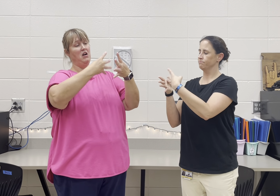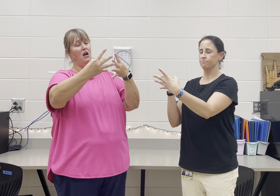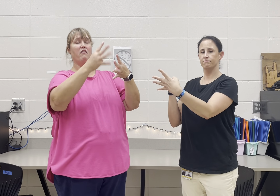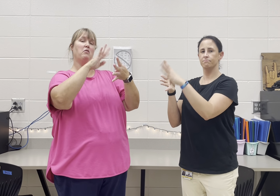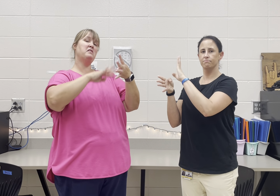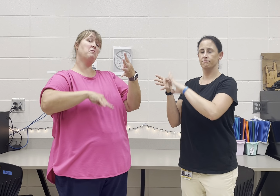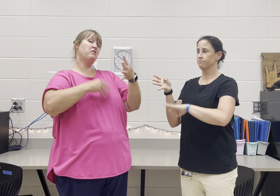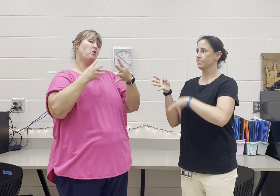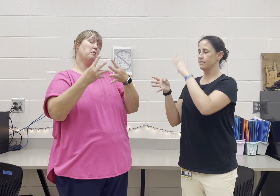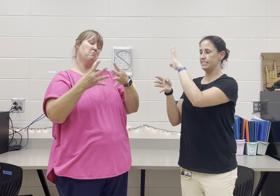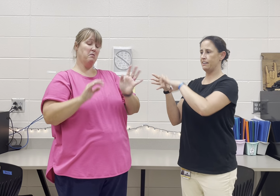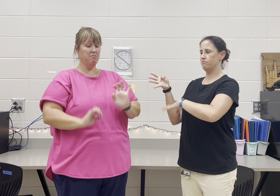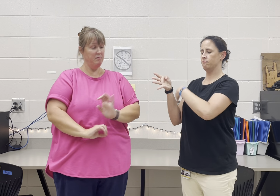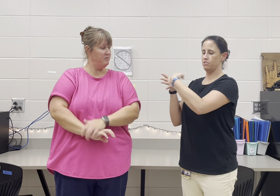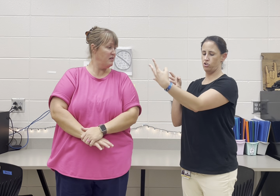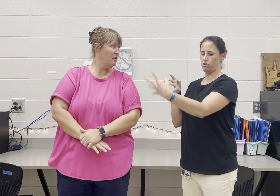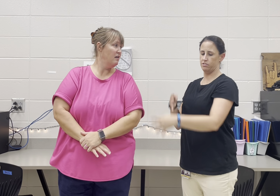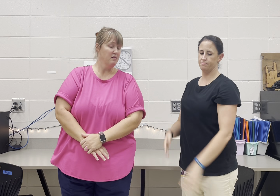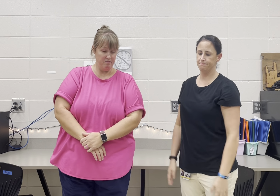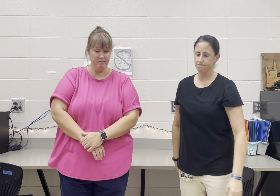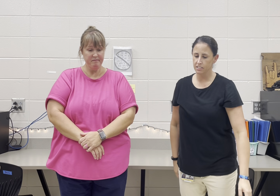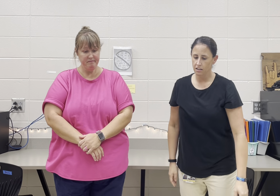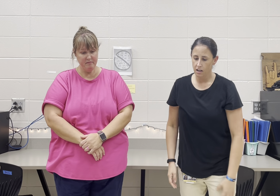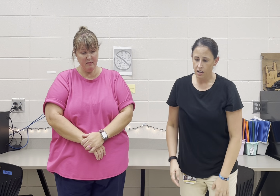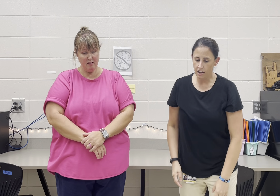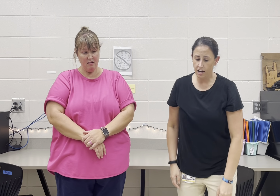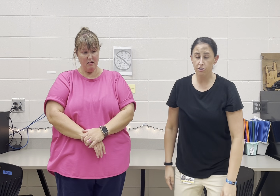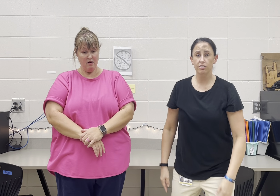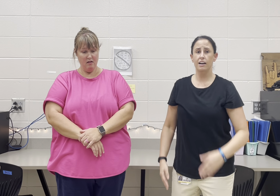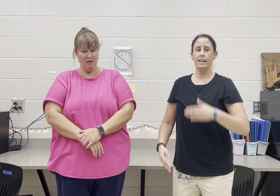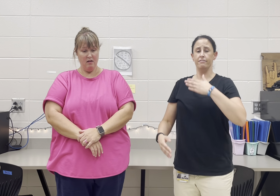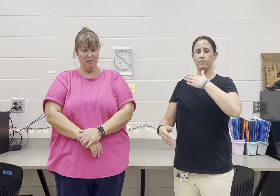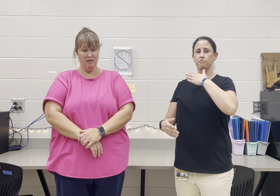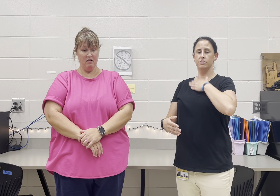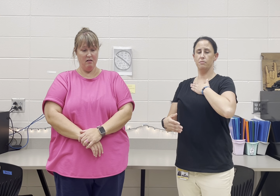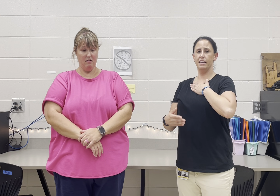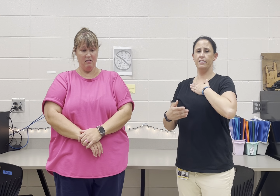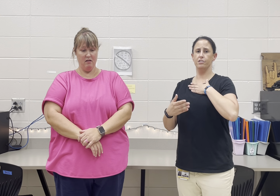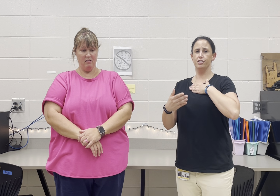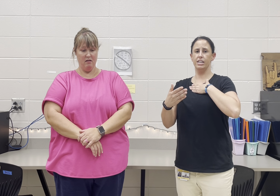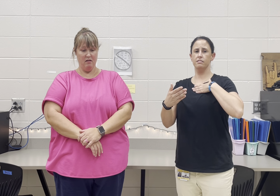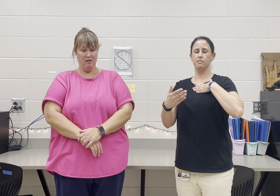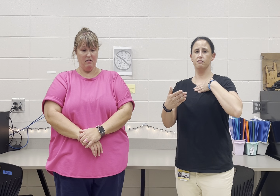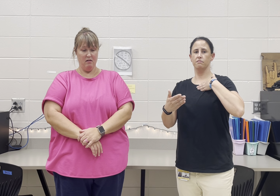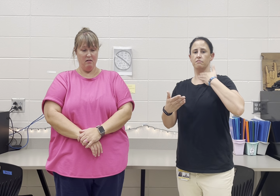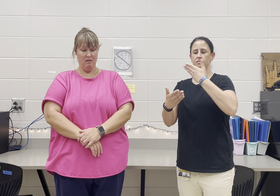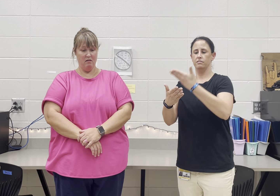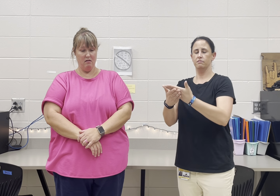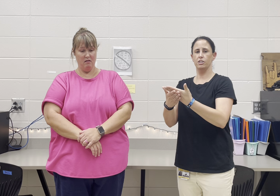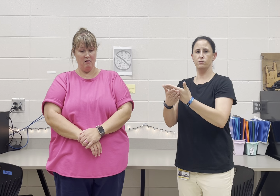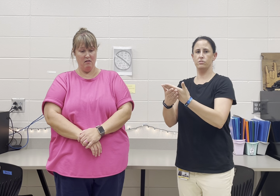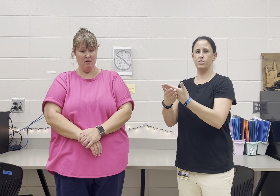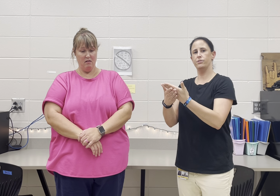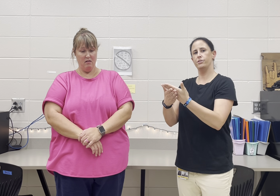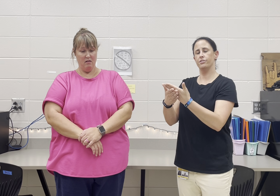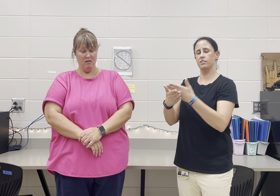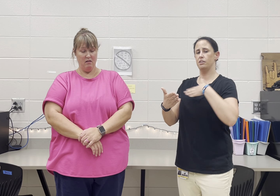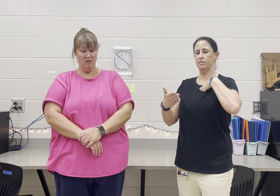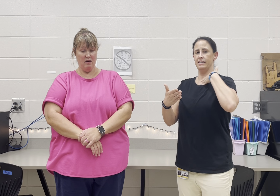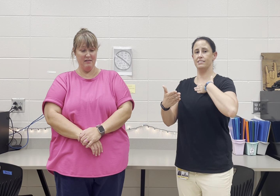What was the name before? Down, across. Arrive. Dominant hand on your chest goes to your non-dominant. It's not